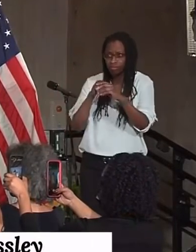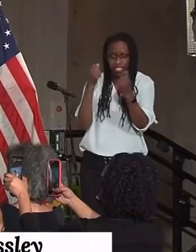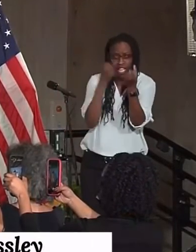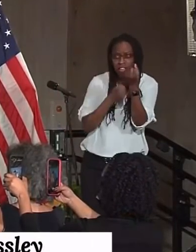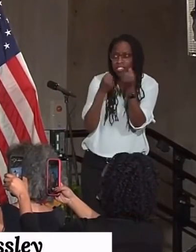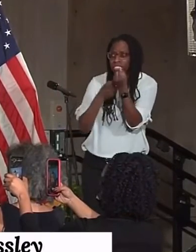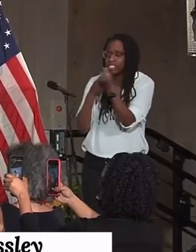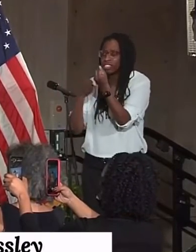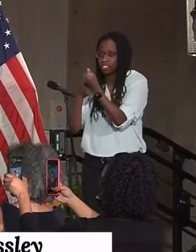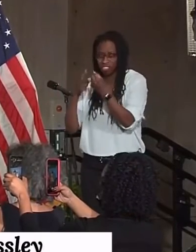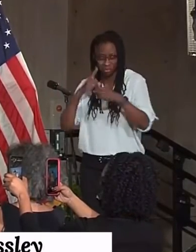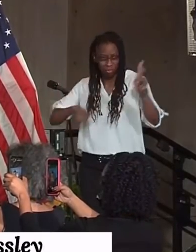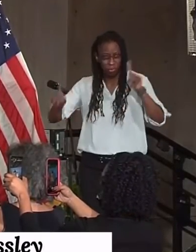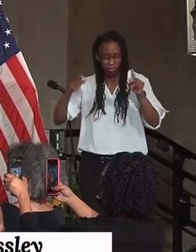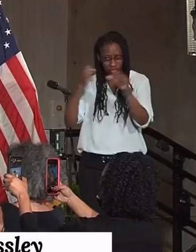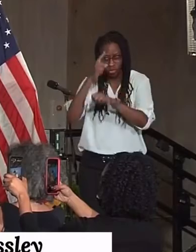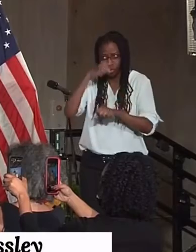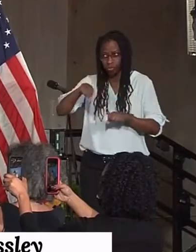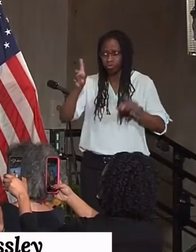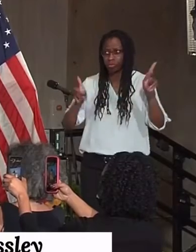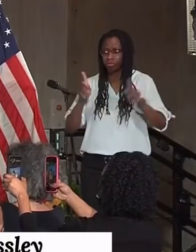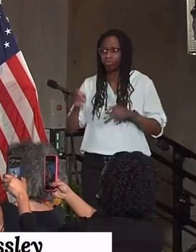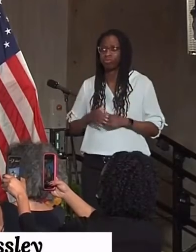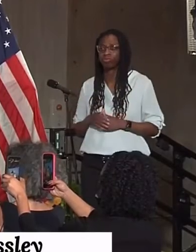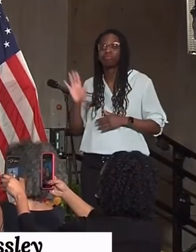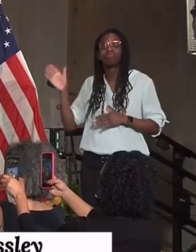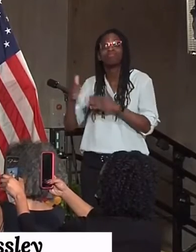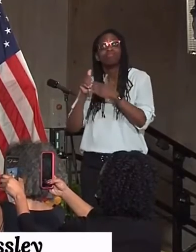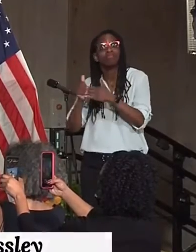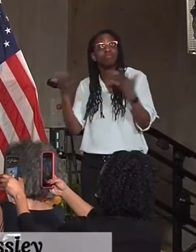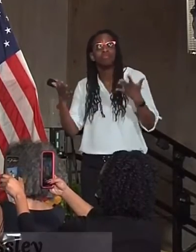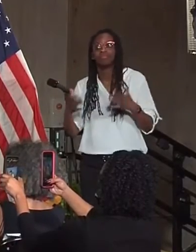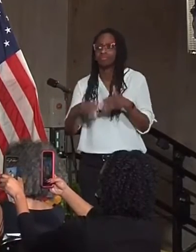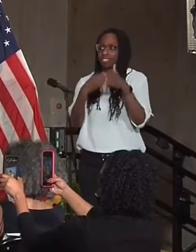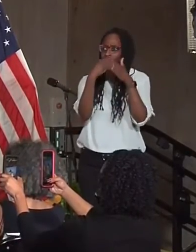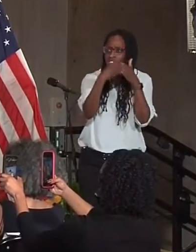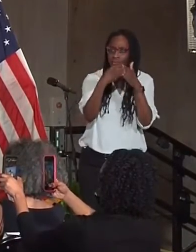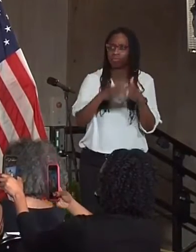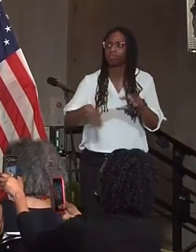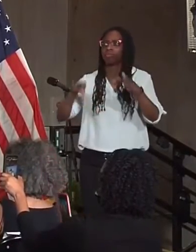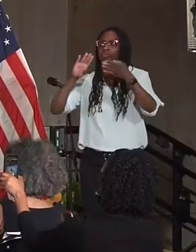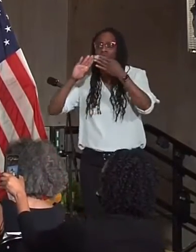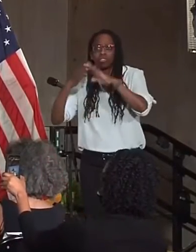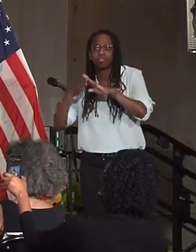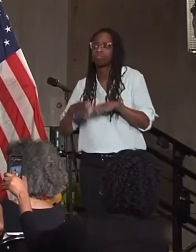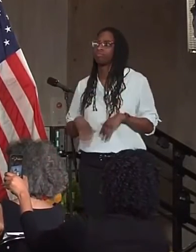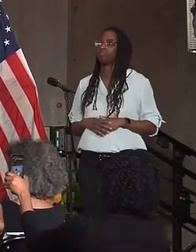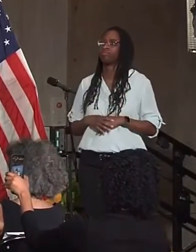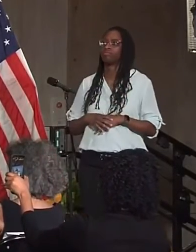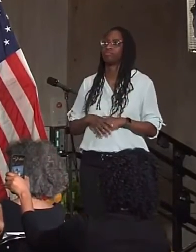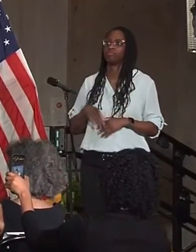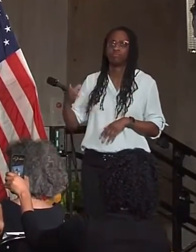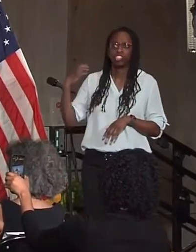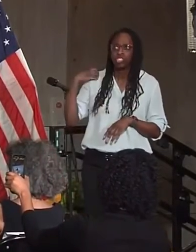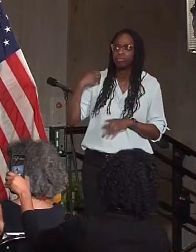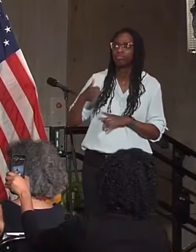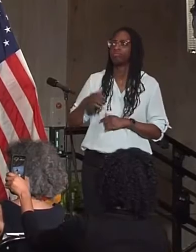a leader, and as an elected official. The daughter of Clifford and